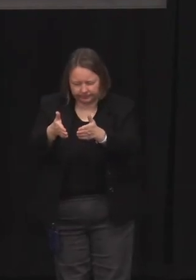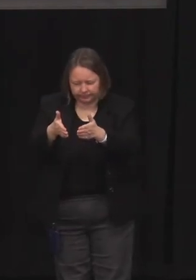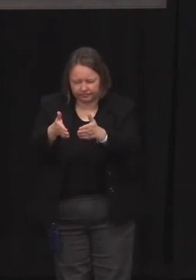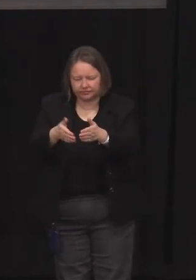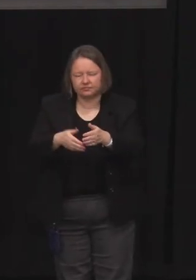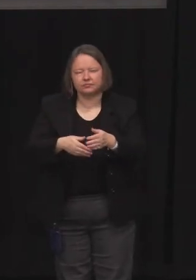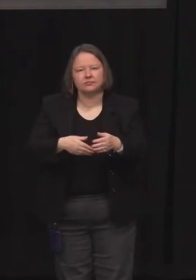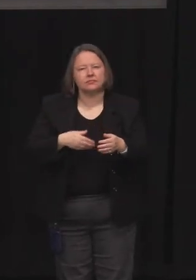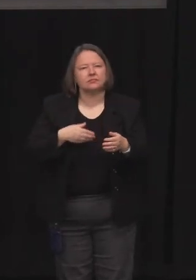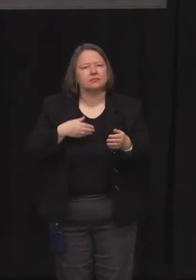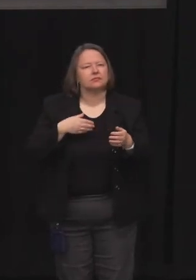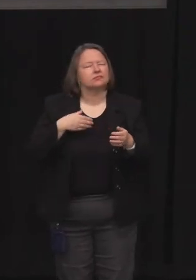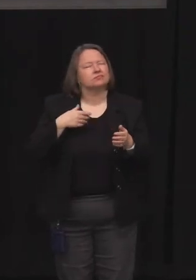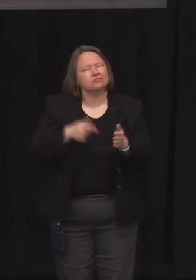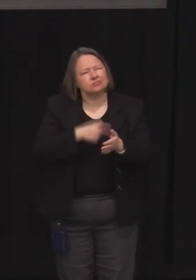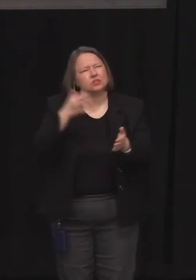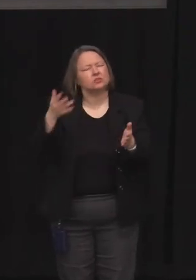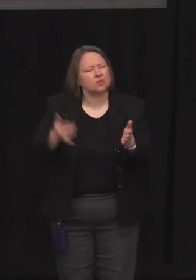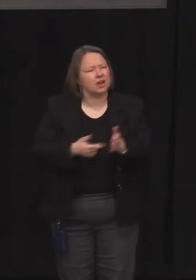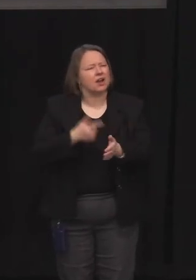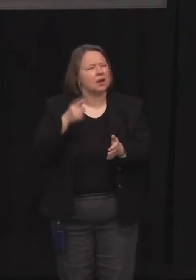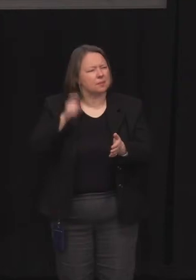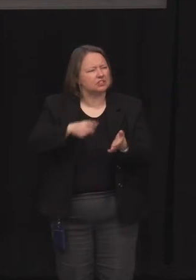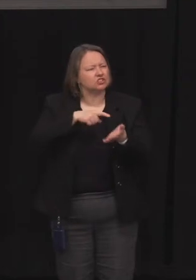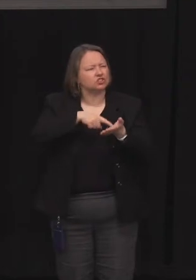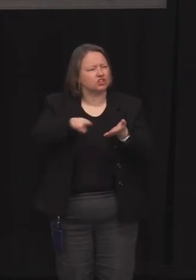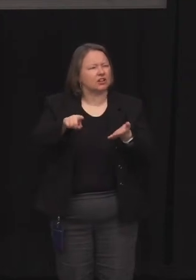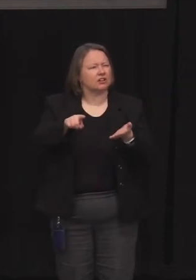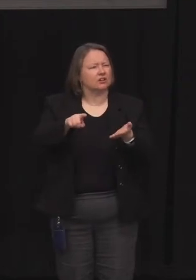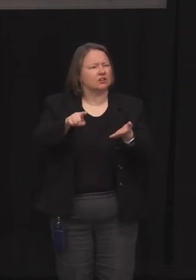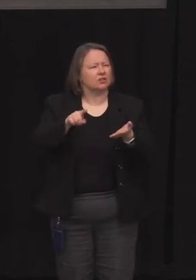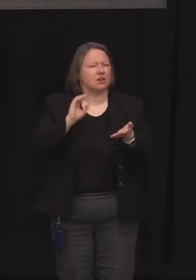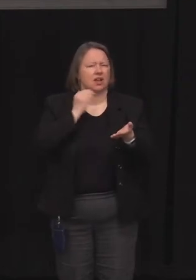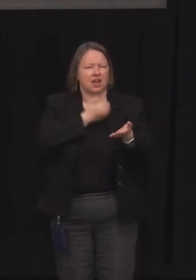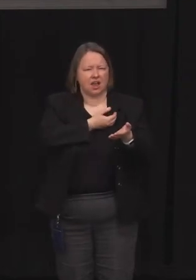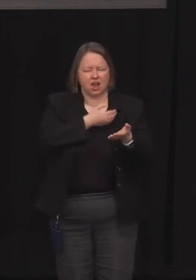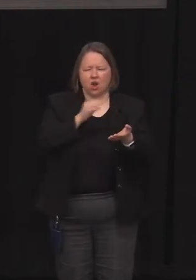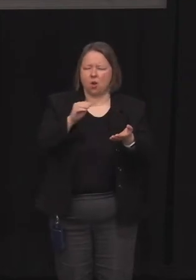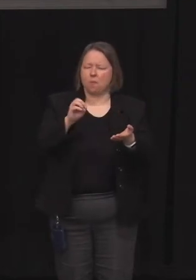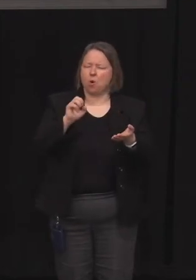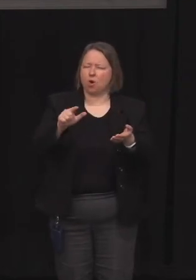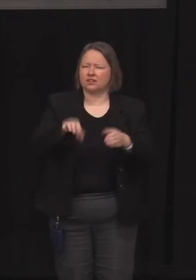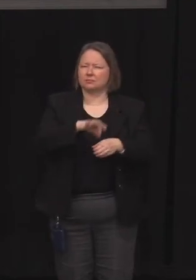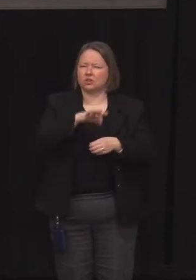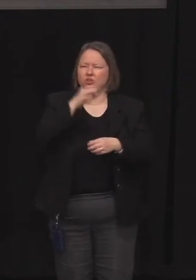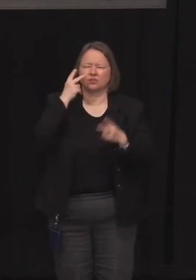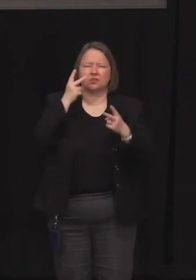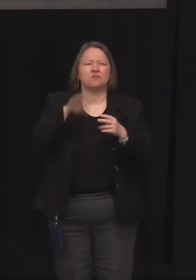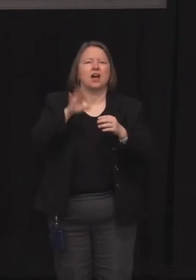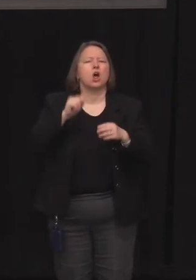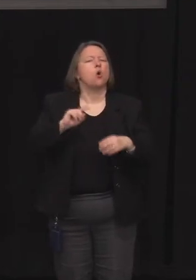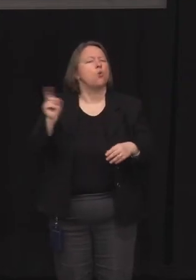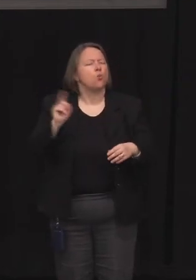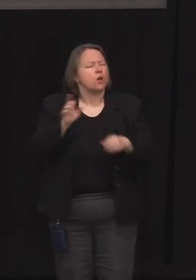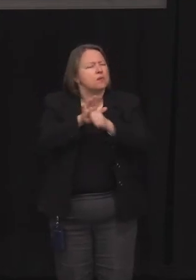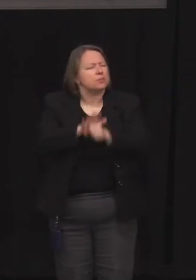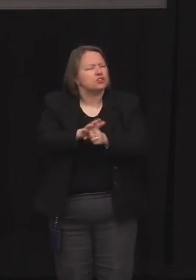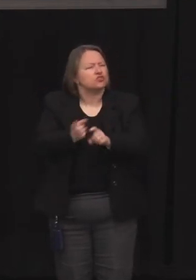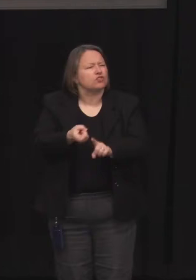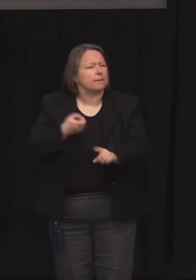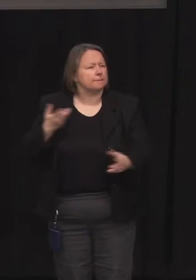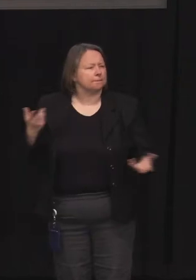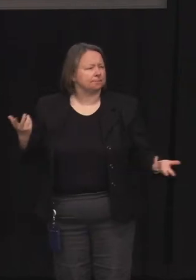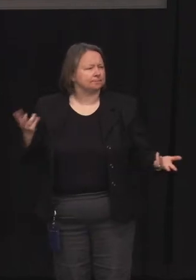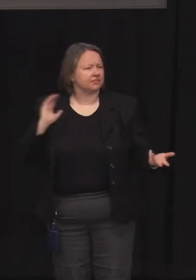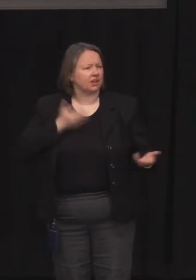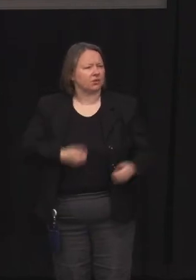Every so often, we need to have a checkup on our moral and spiritual vision to find out where the pressures are coming from